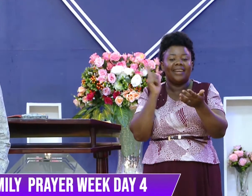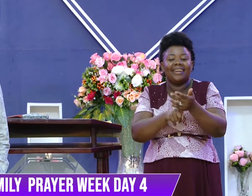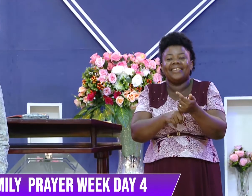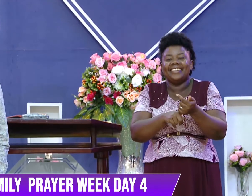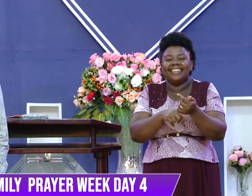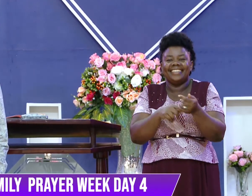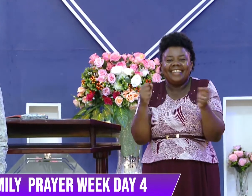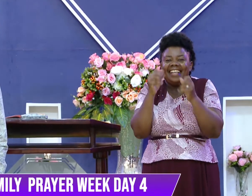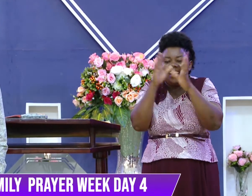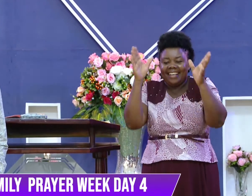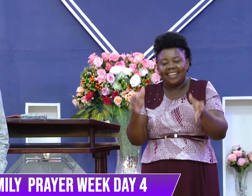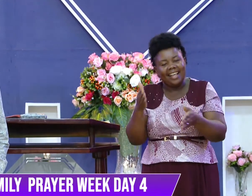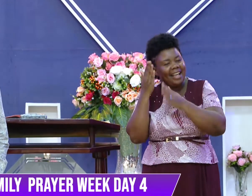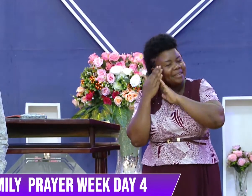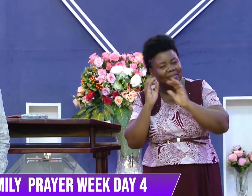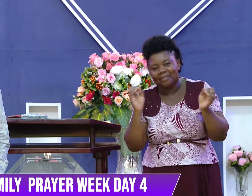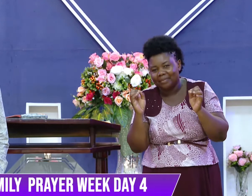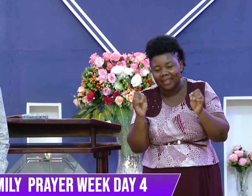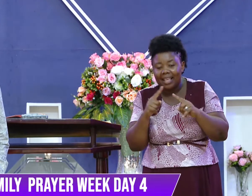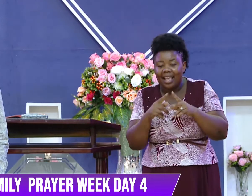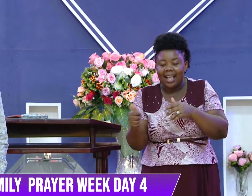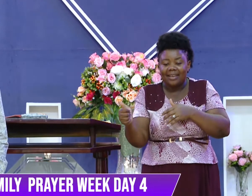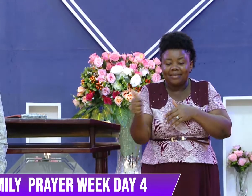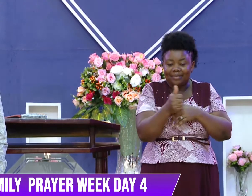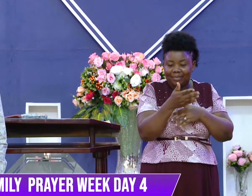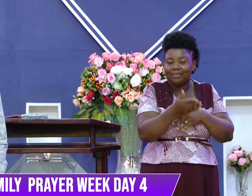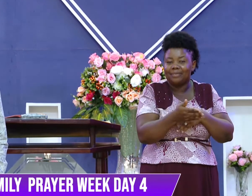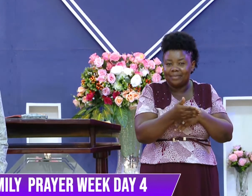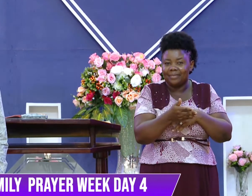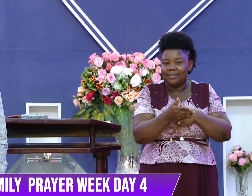Because the day I bought a fridge, I did not sleep that night. I put it on